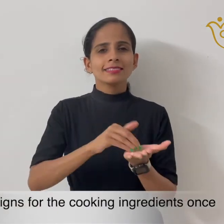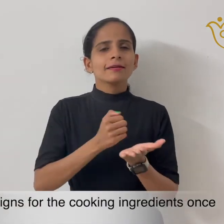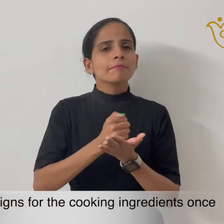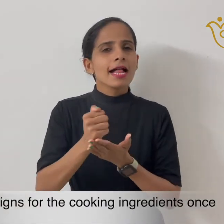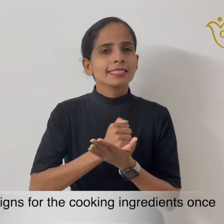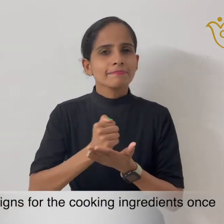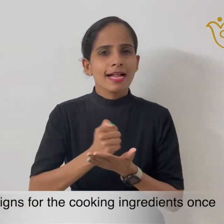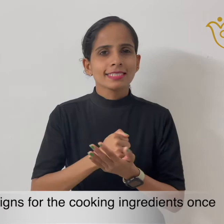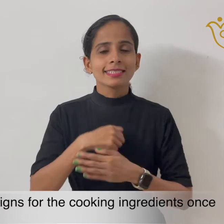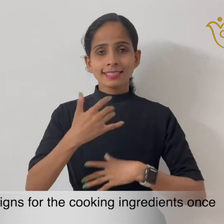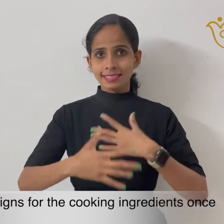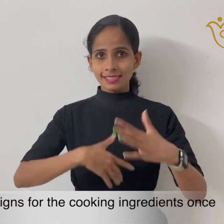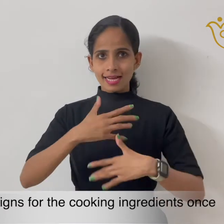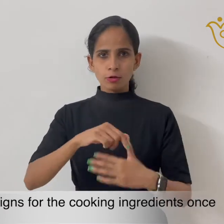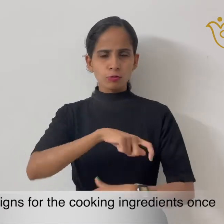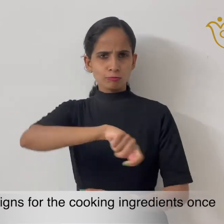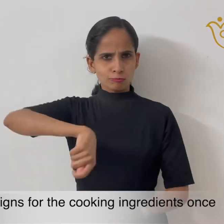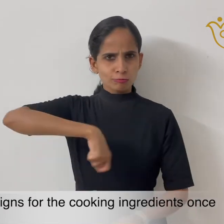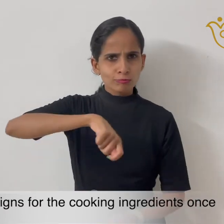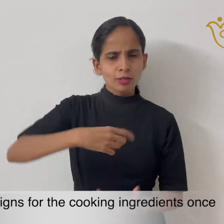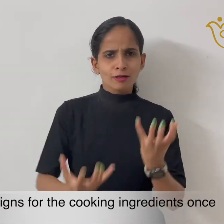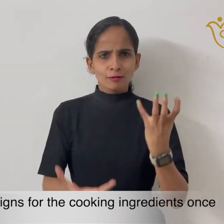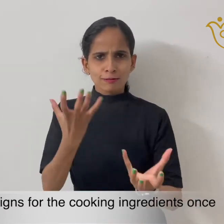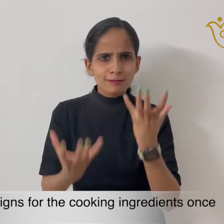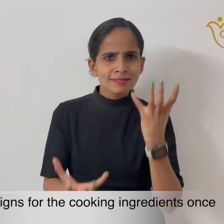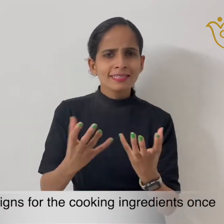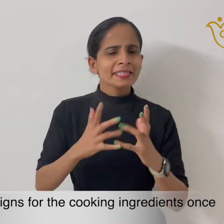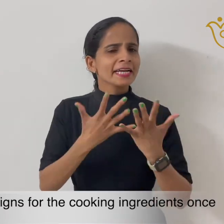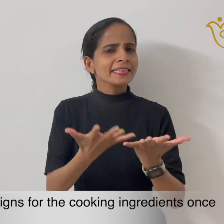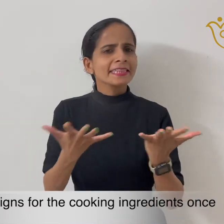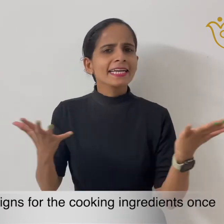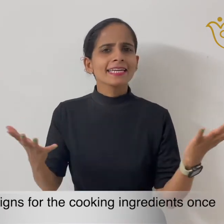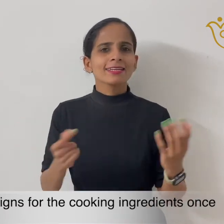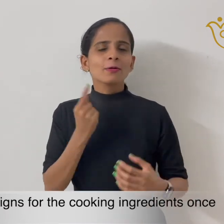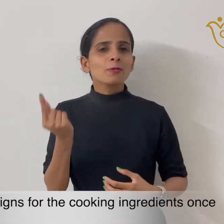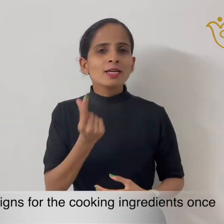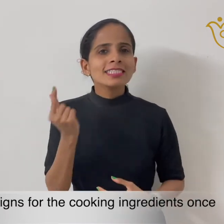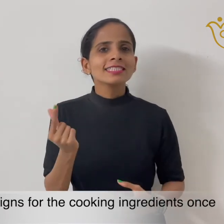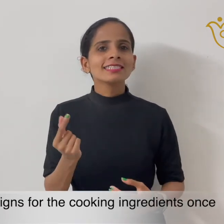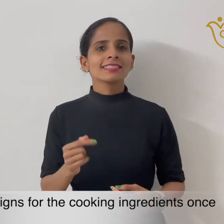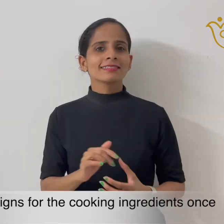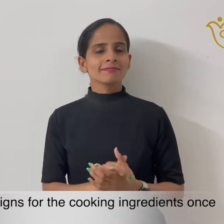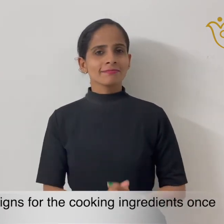Let's practice signs for the cooking ingredients once.